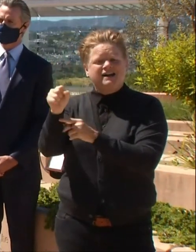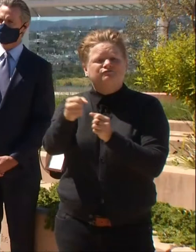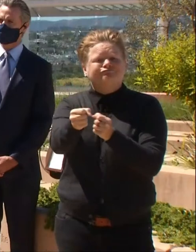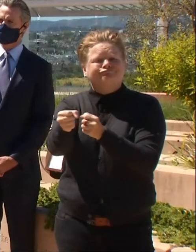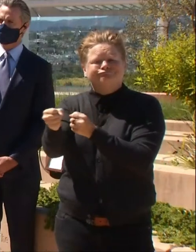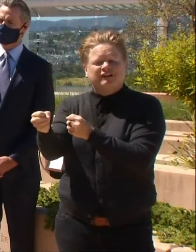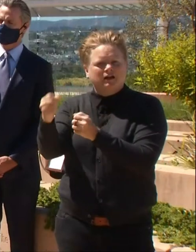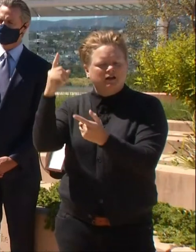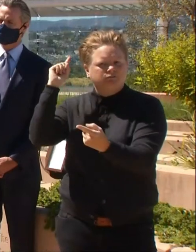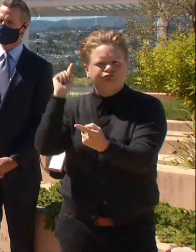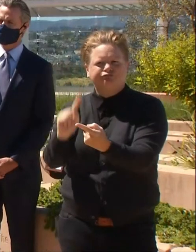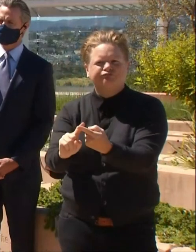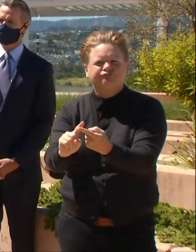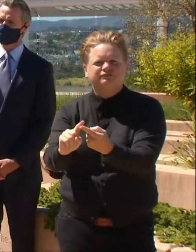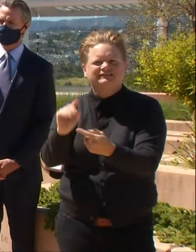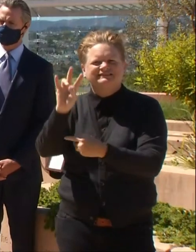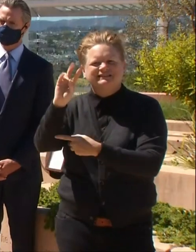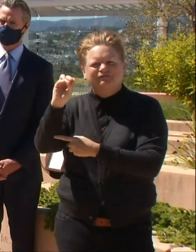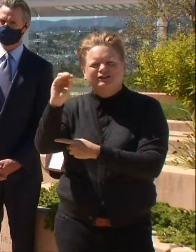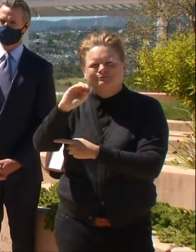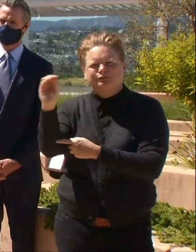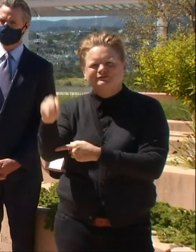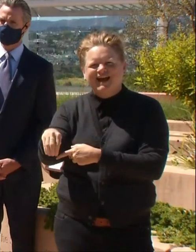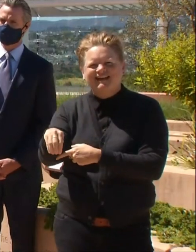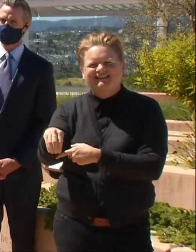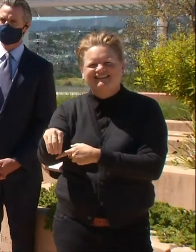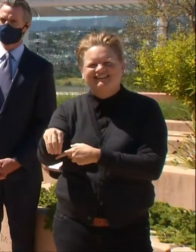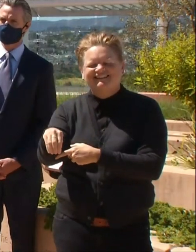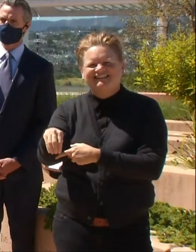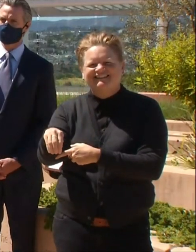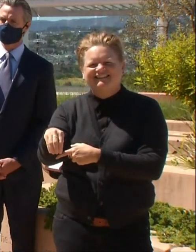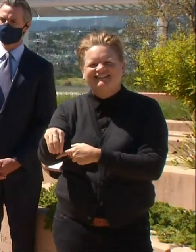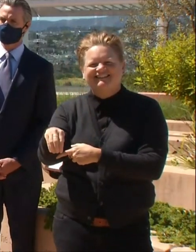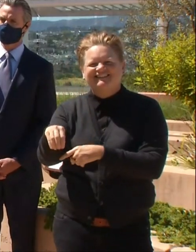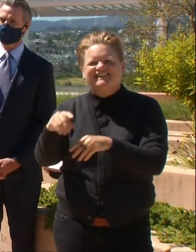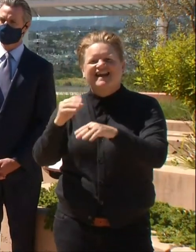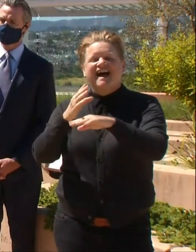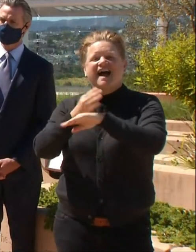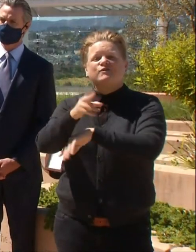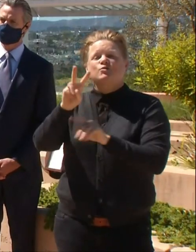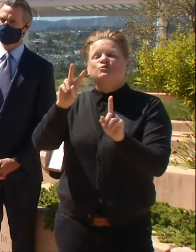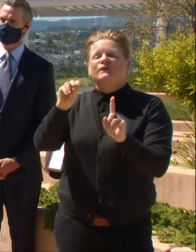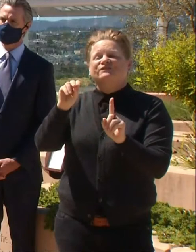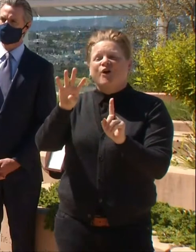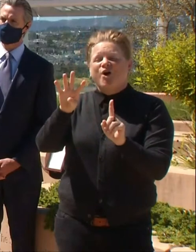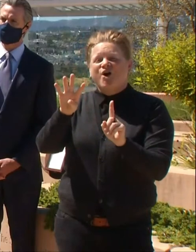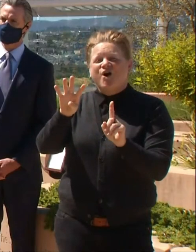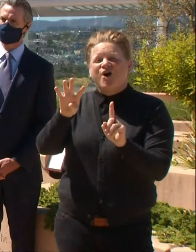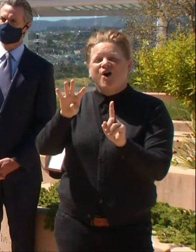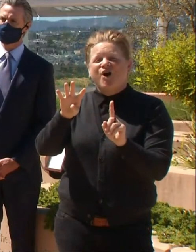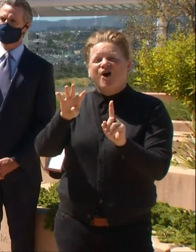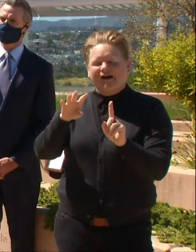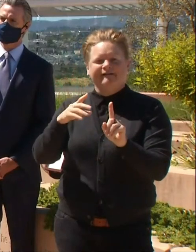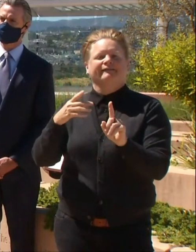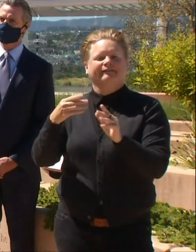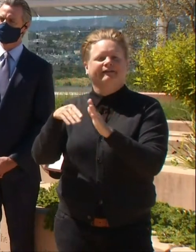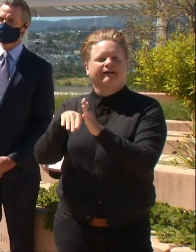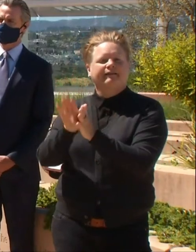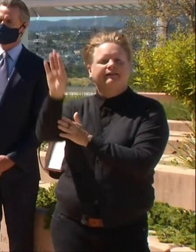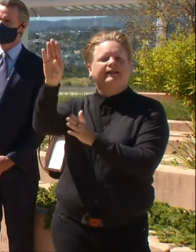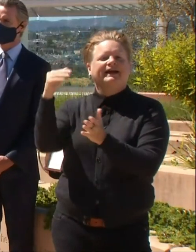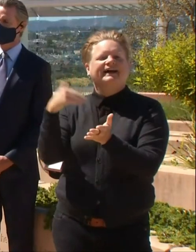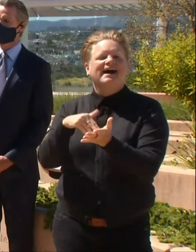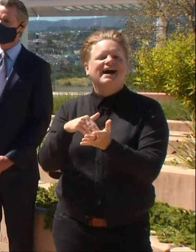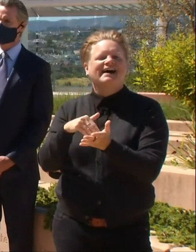70%. And following the expiration of the ban after 2004, high fatality mass shootings deaths went up